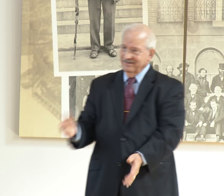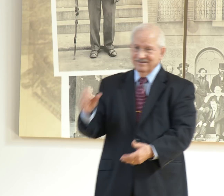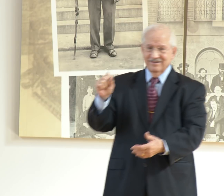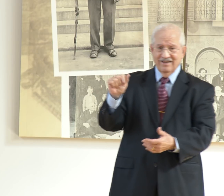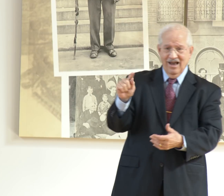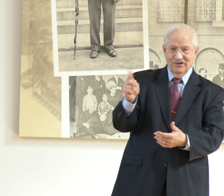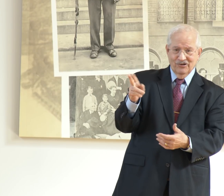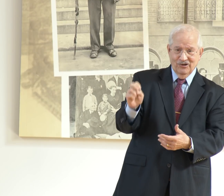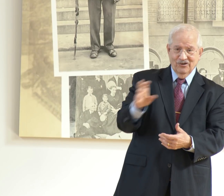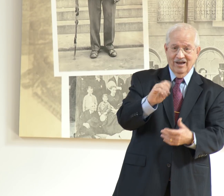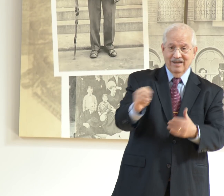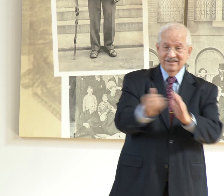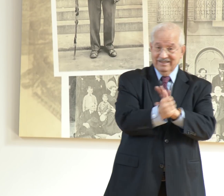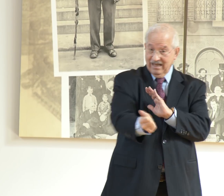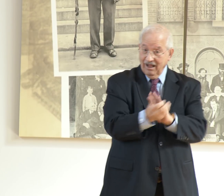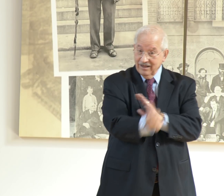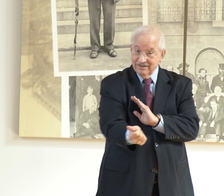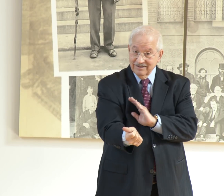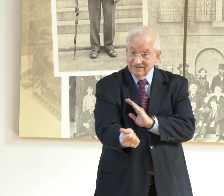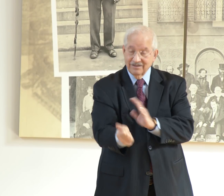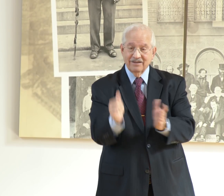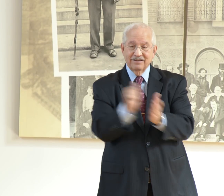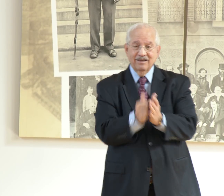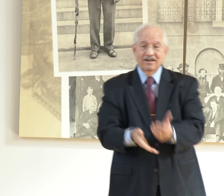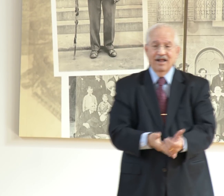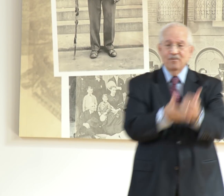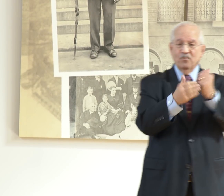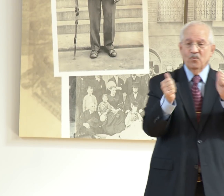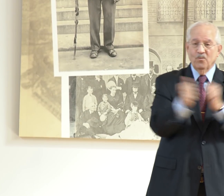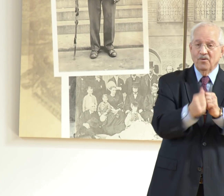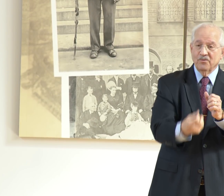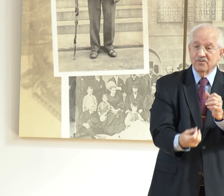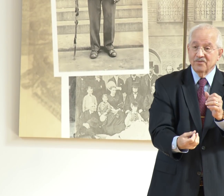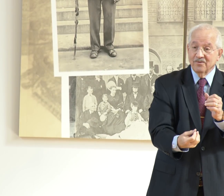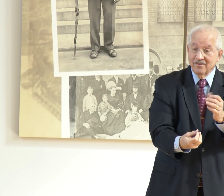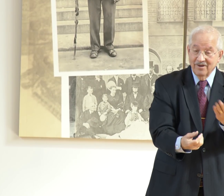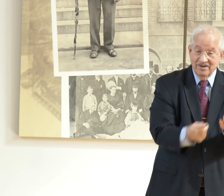of Bernard Bragg. His stature, his skills,